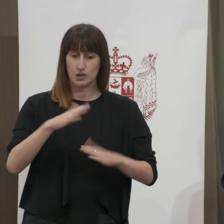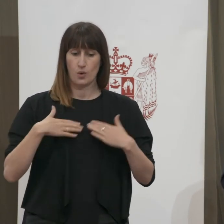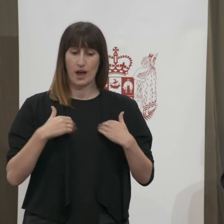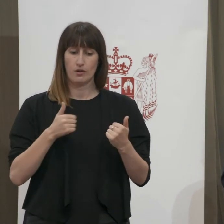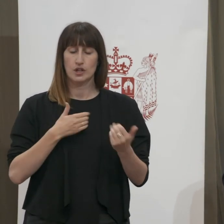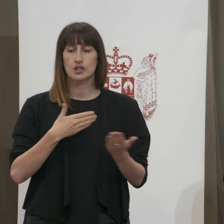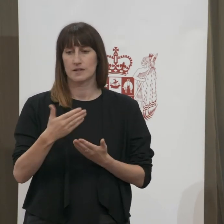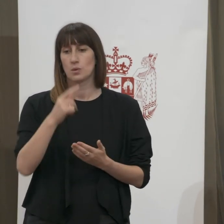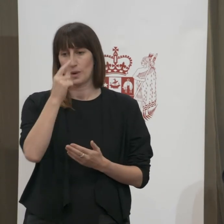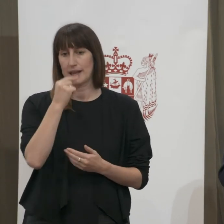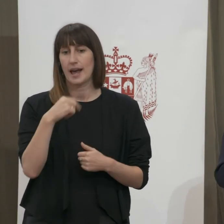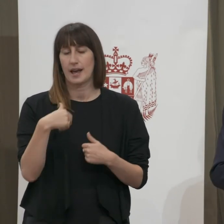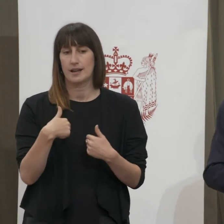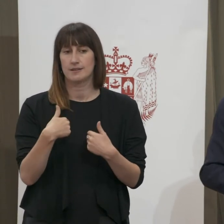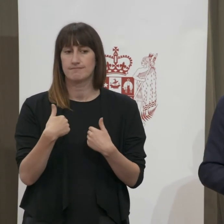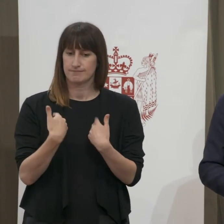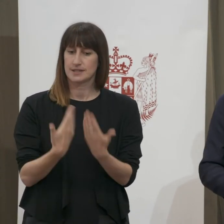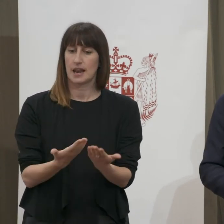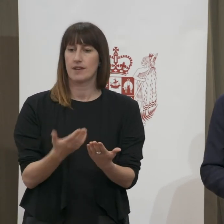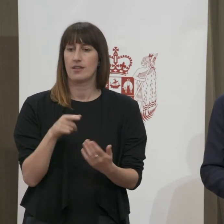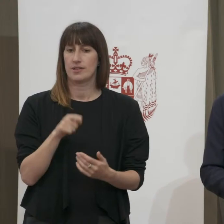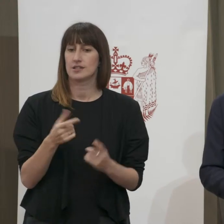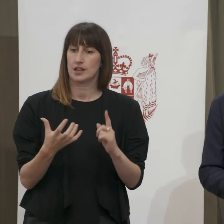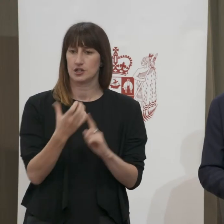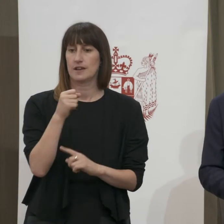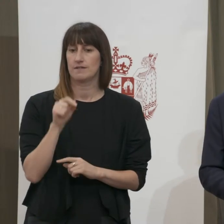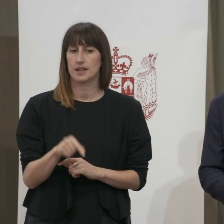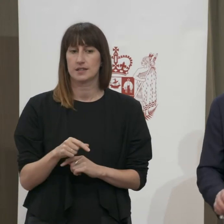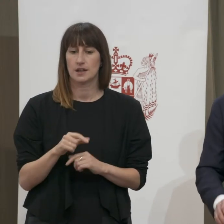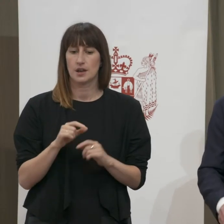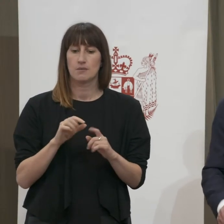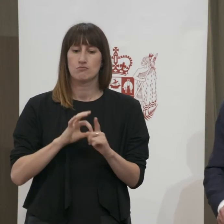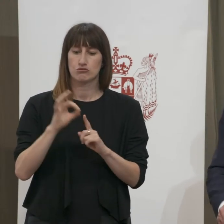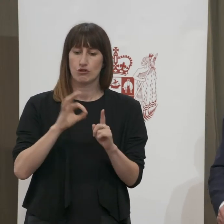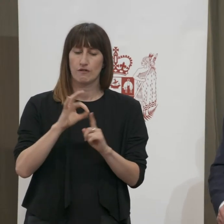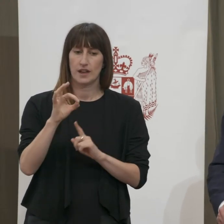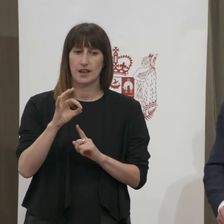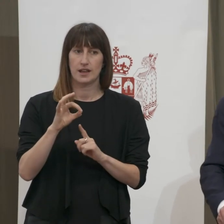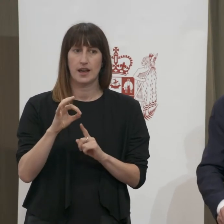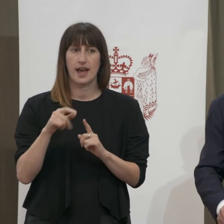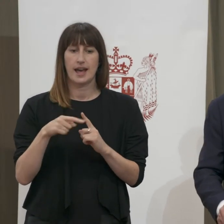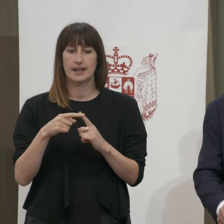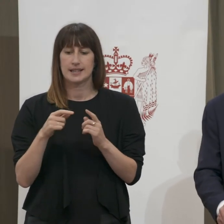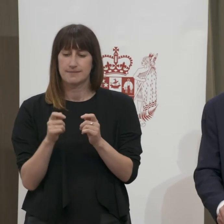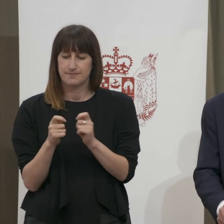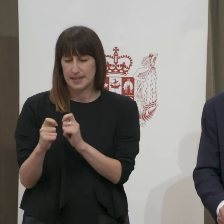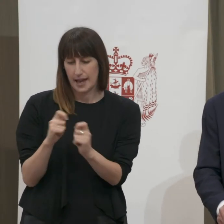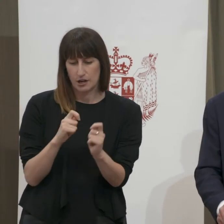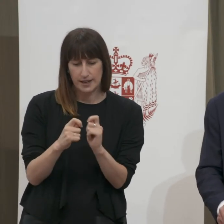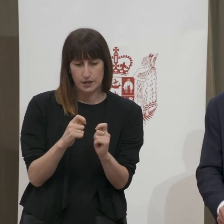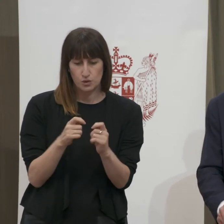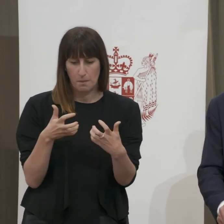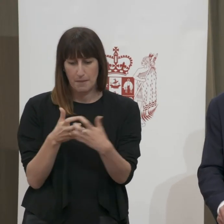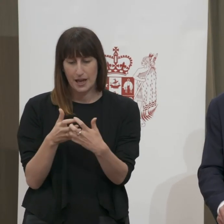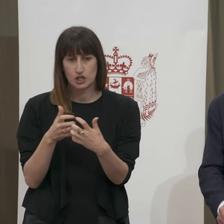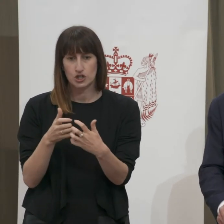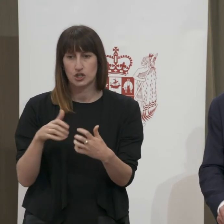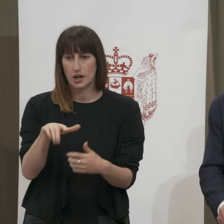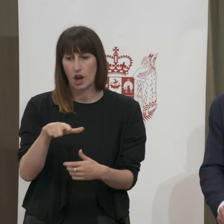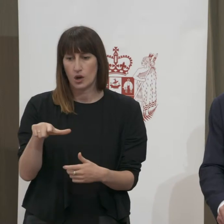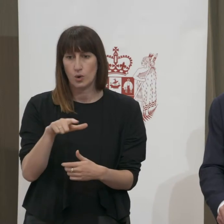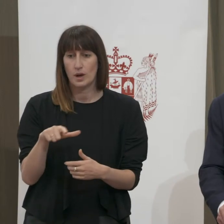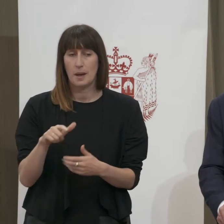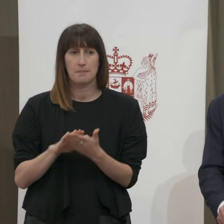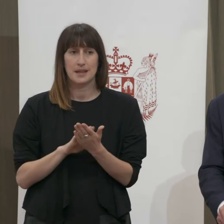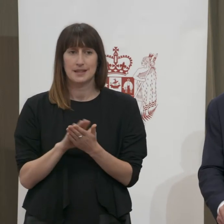promise, setting common standards and improving access, while tailoring services to meet local needs and cutting unnecessary trips